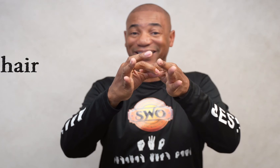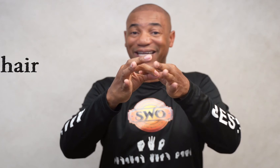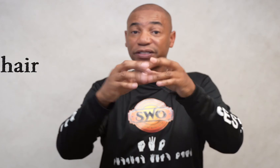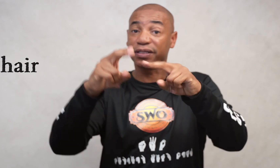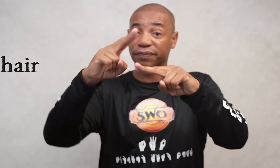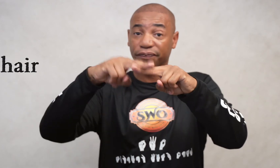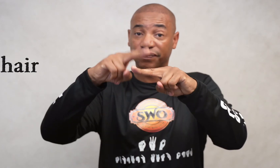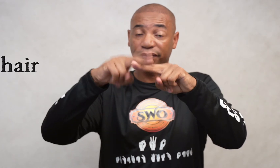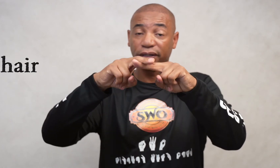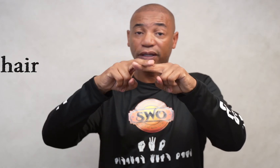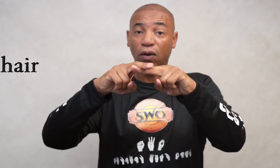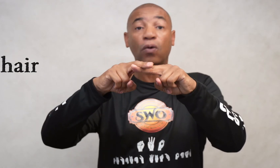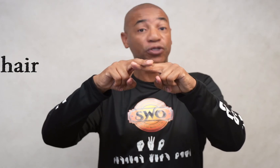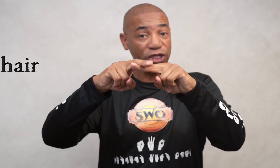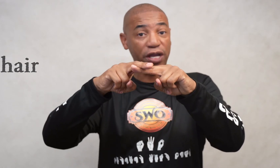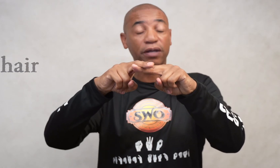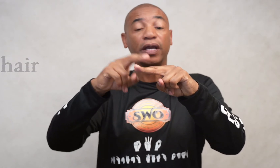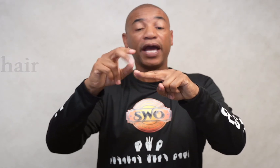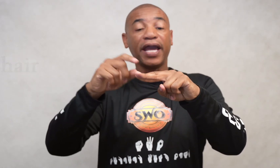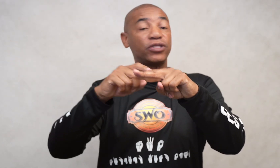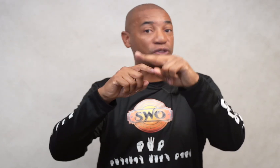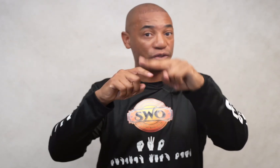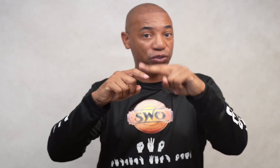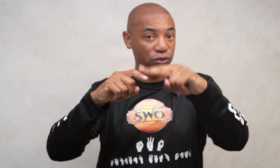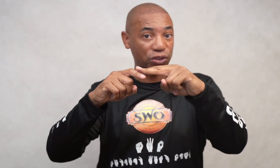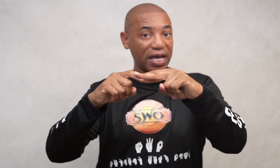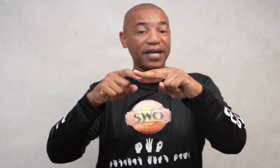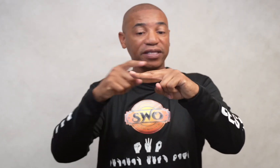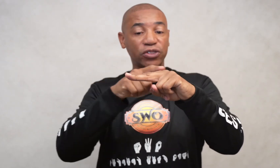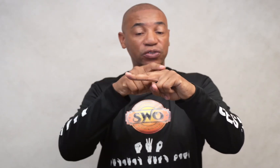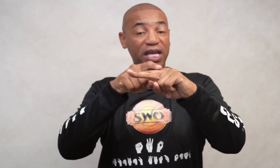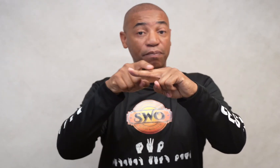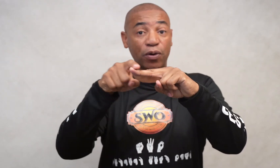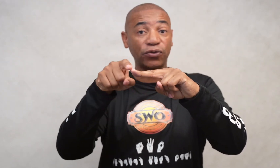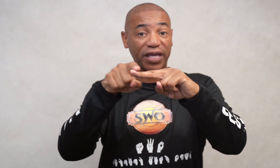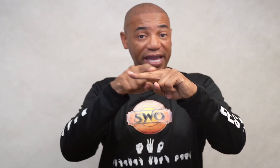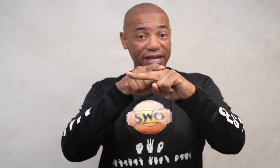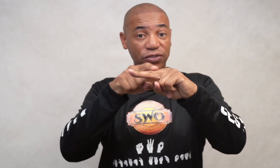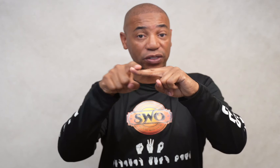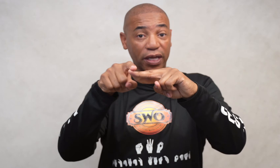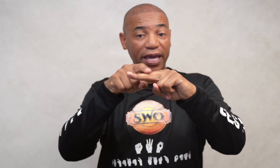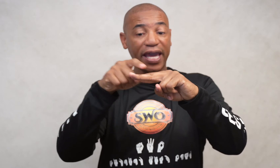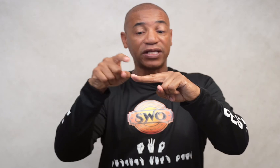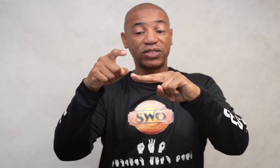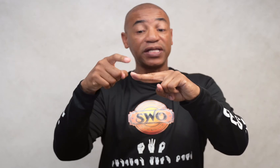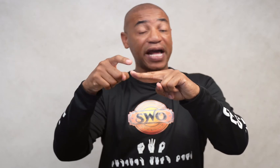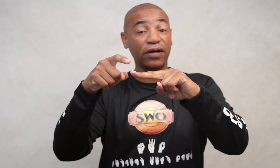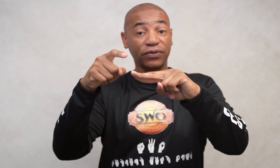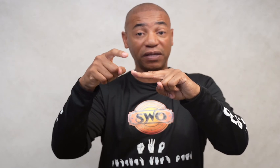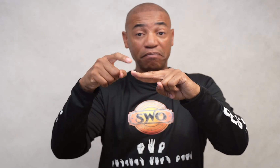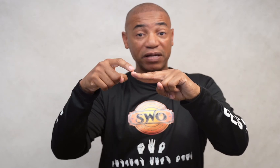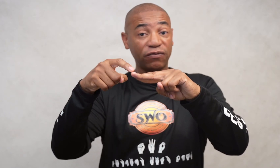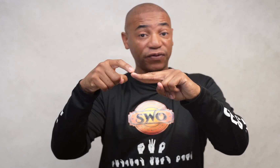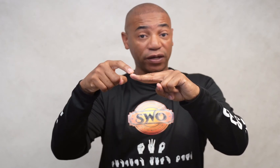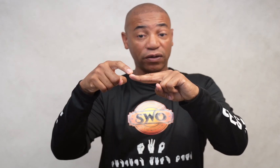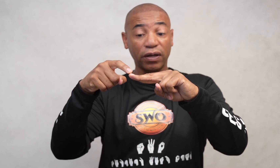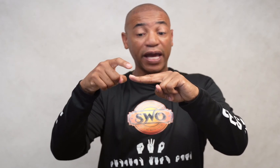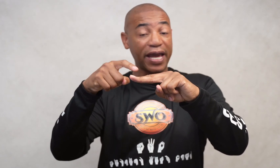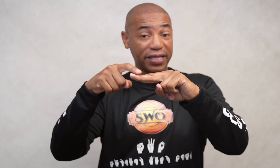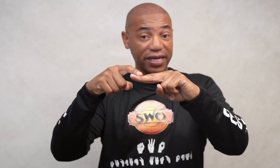sit or chair. And to sign this, you take both hands, extend out the middle finger and the